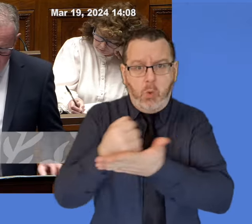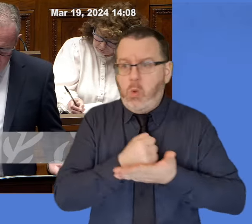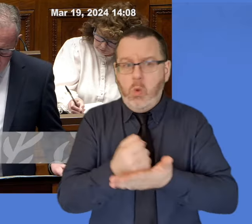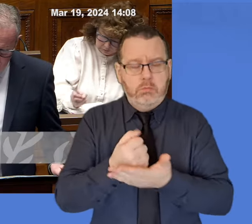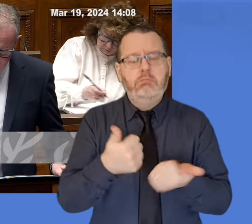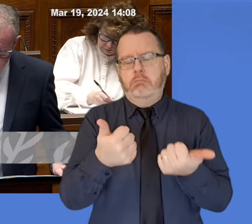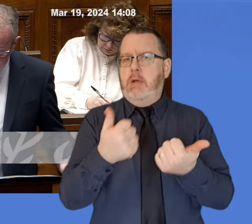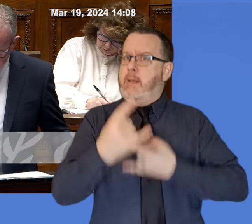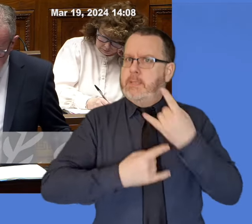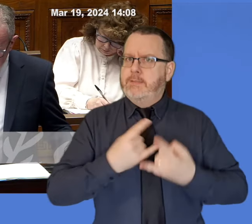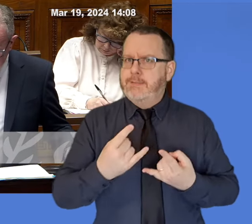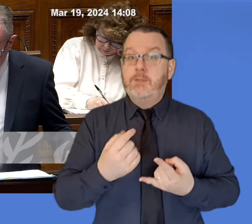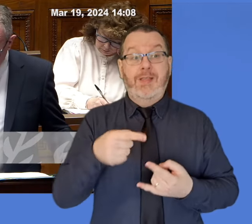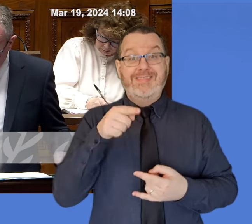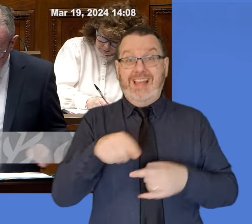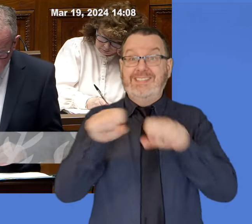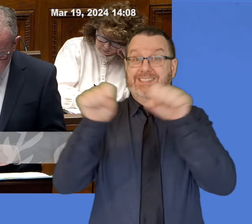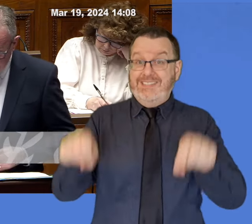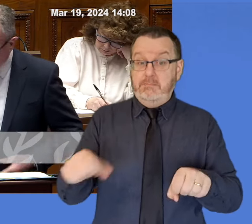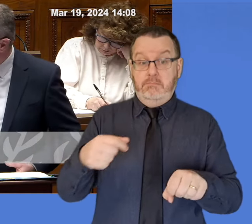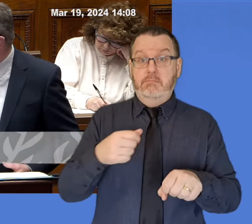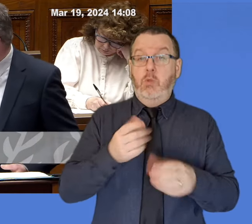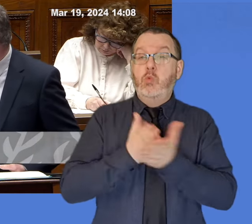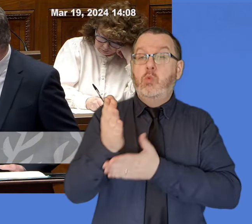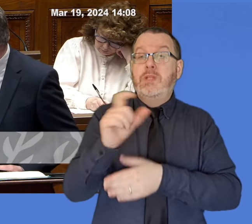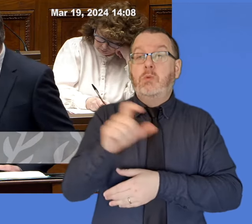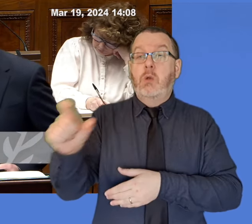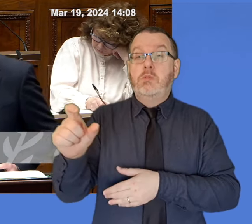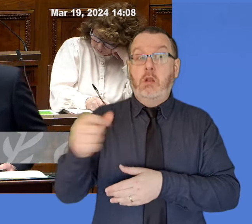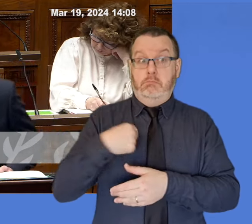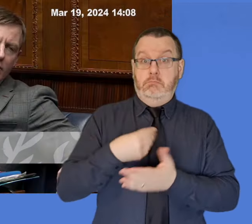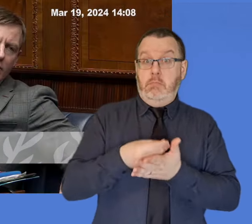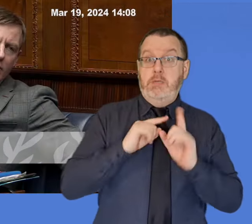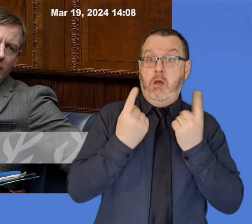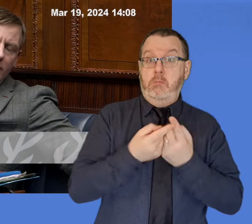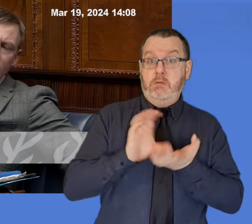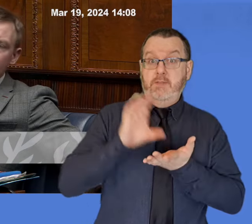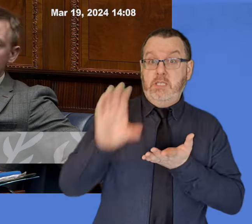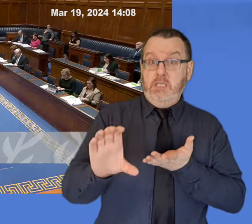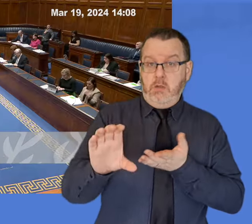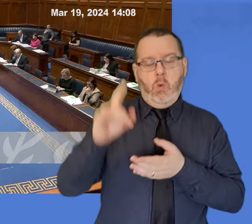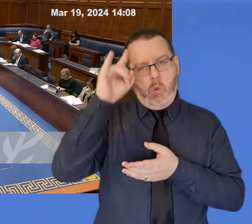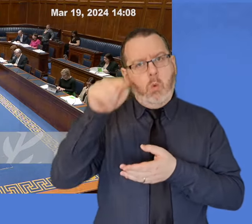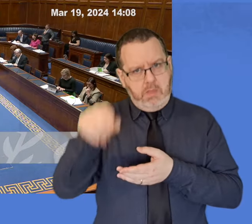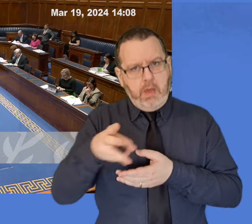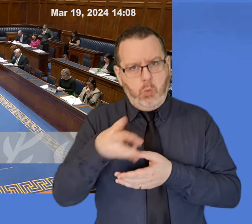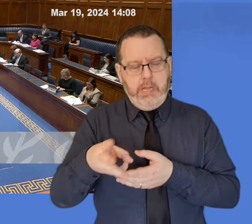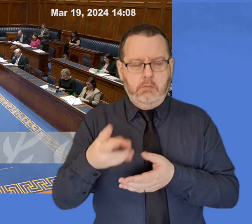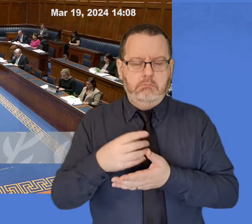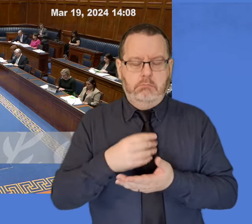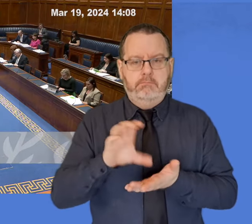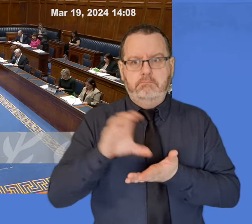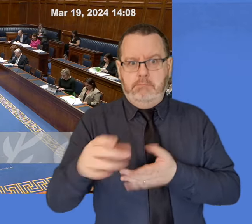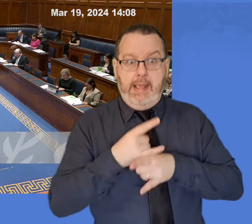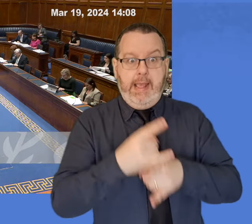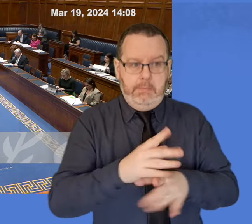council, that the level of support required for businesses will be delivered quickly as possible. Take Biddy. Question three, please.